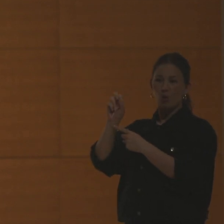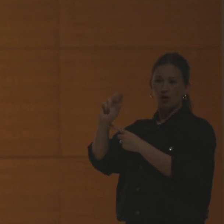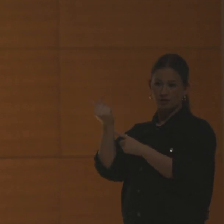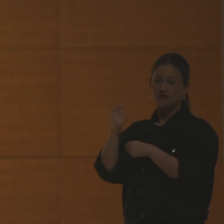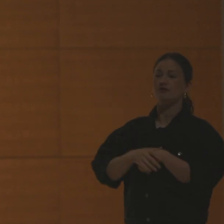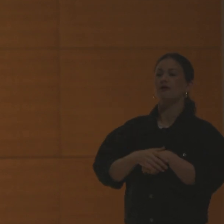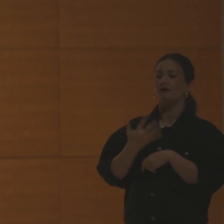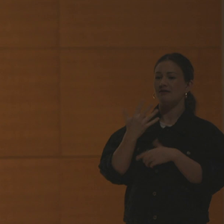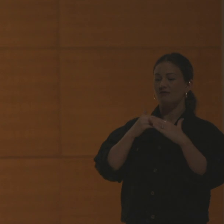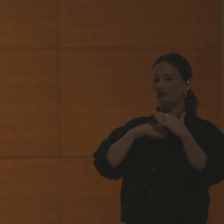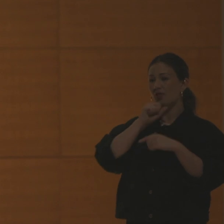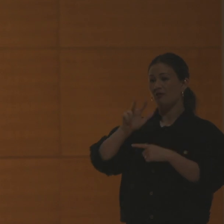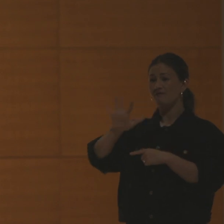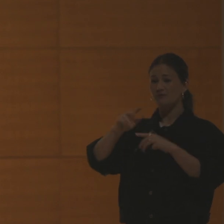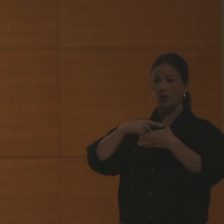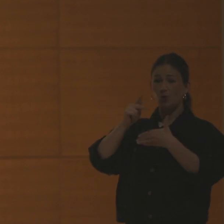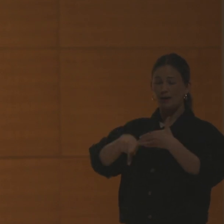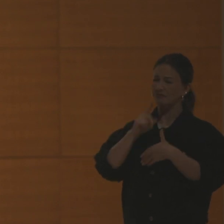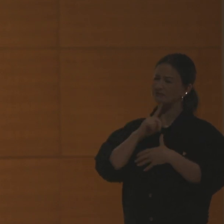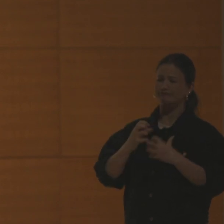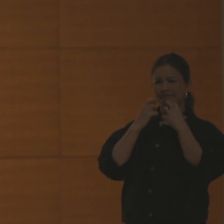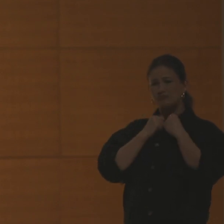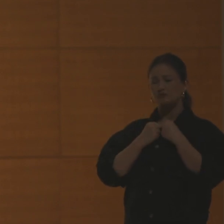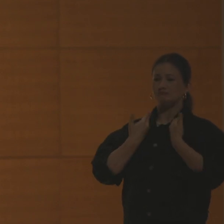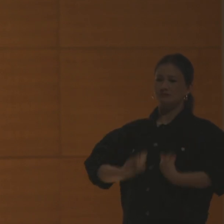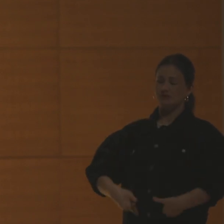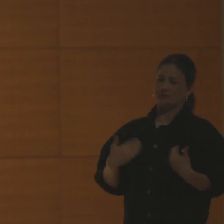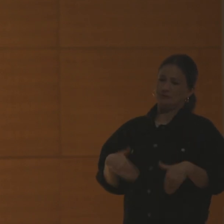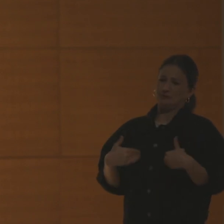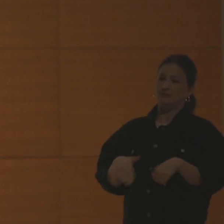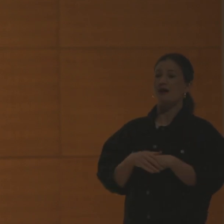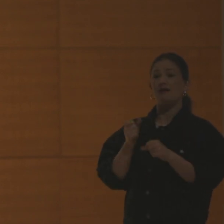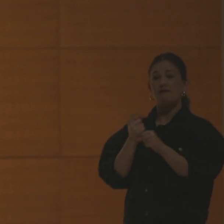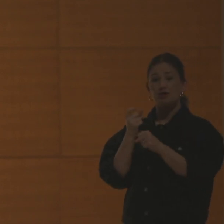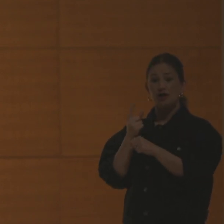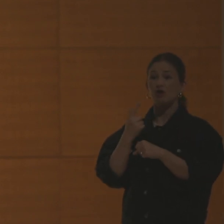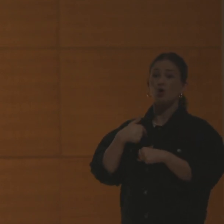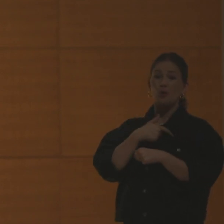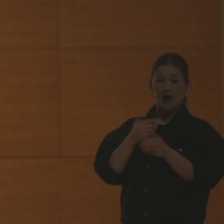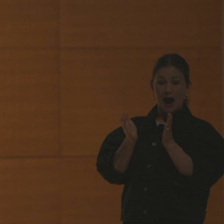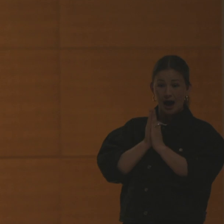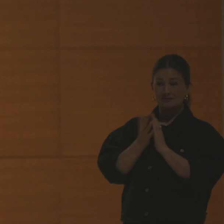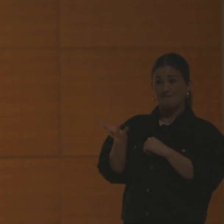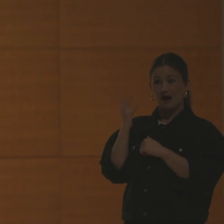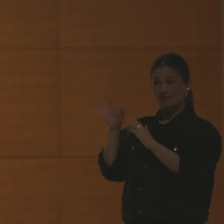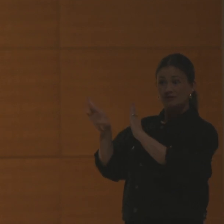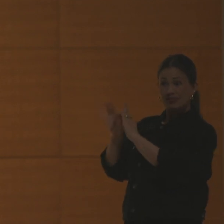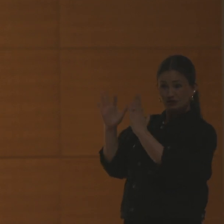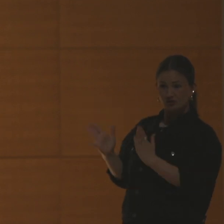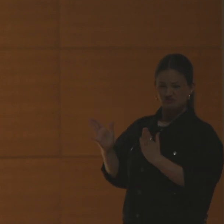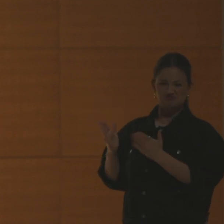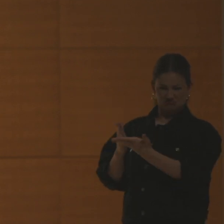Under 35 program is very near and dear to my heart. Every year we ask five selectors, authors who